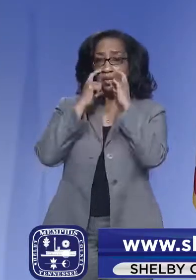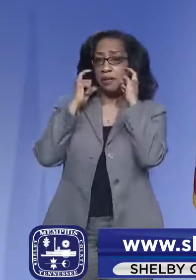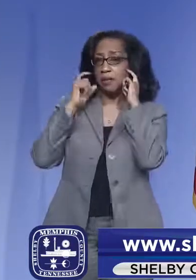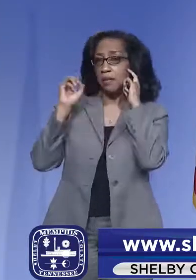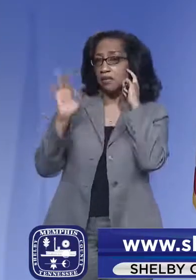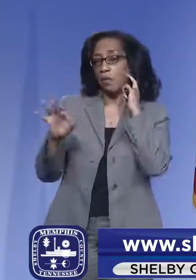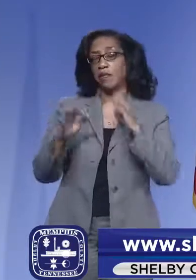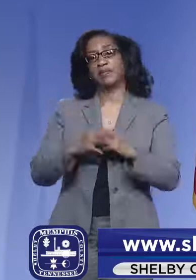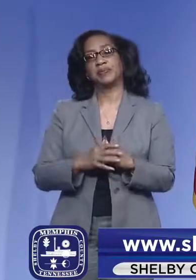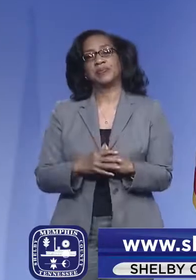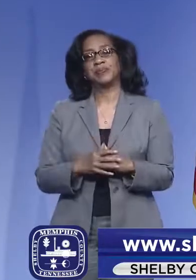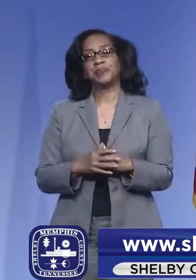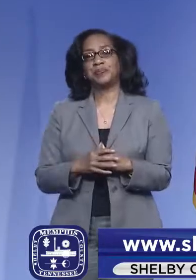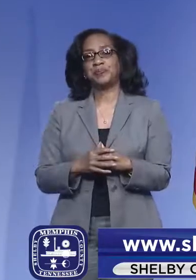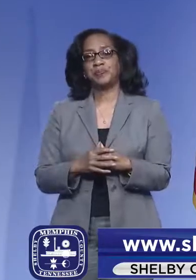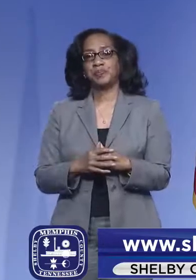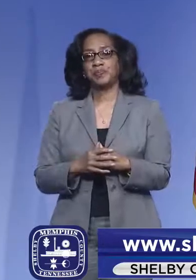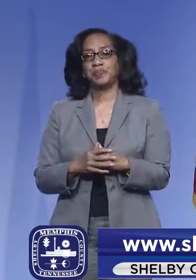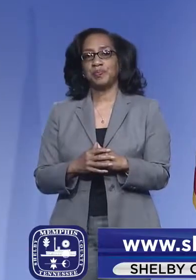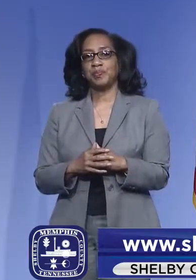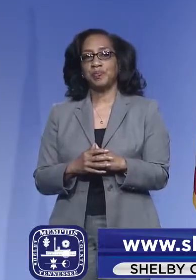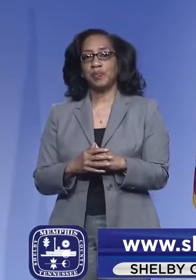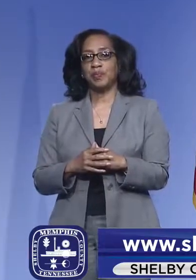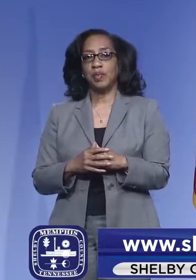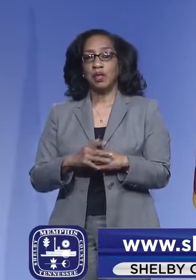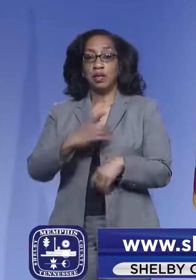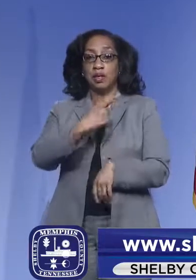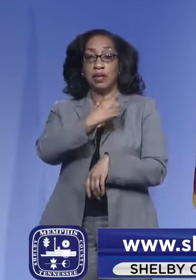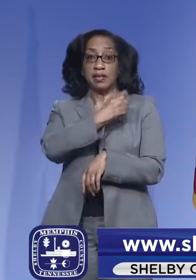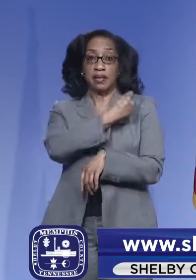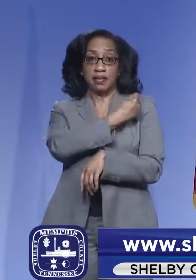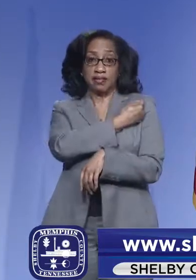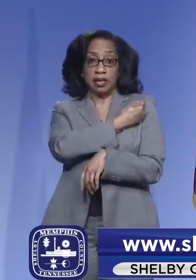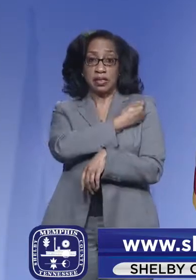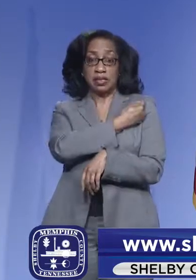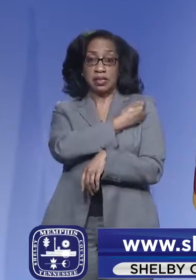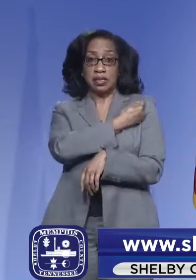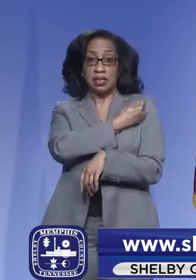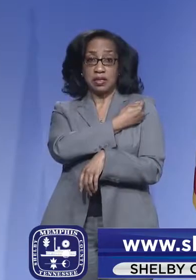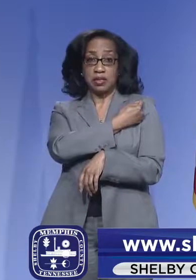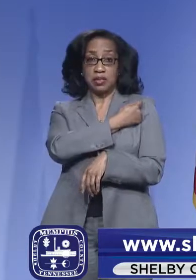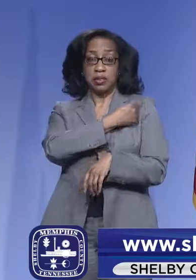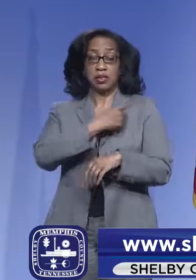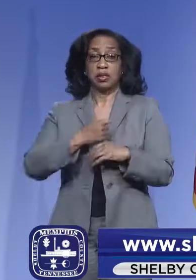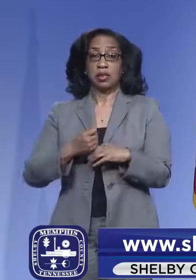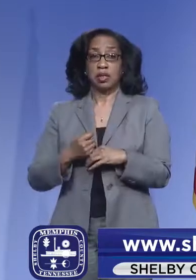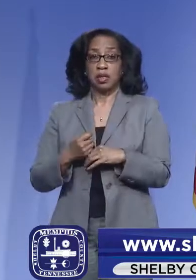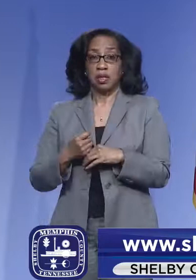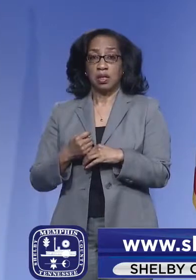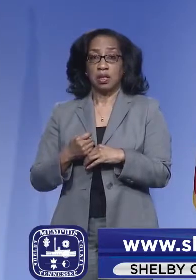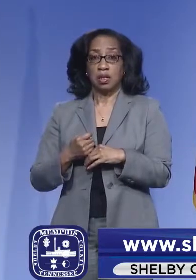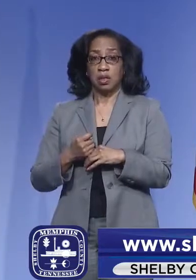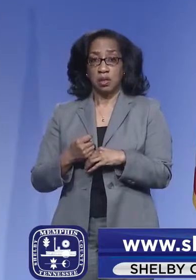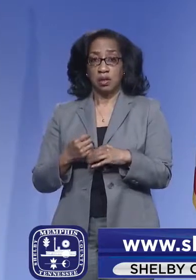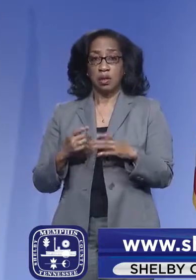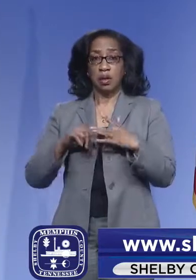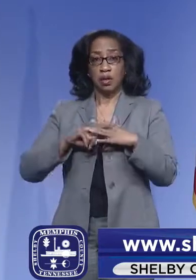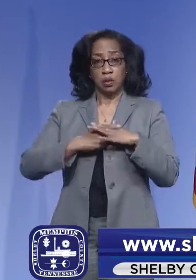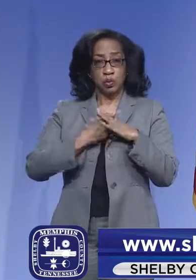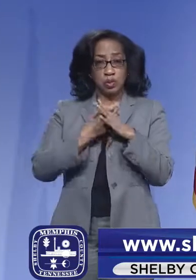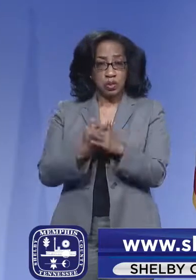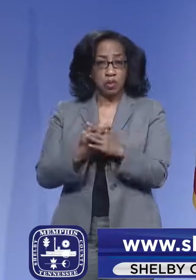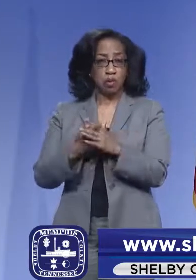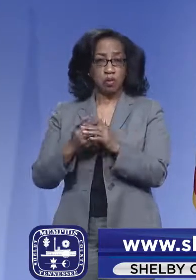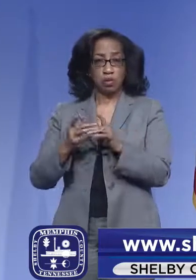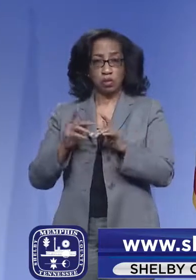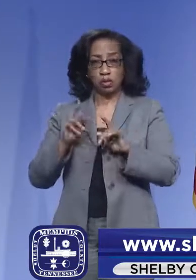conversation. The vaccination campaign is largely down at the grassroots level now. I've talked